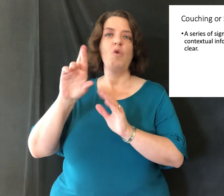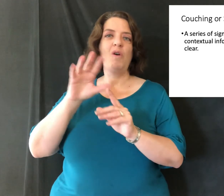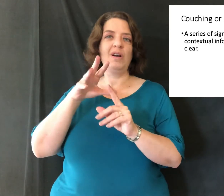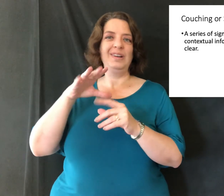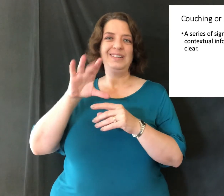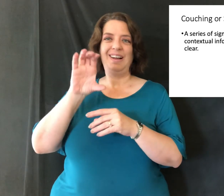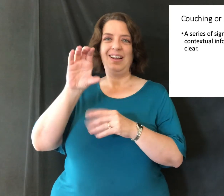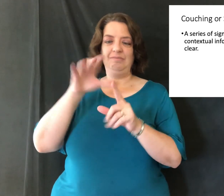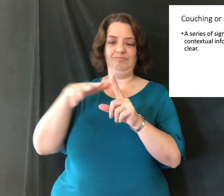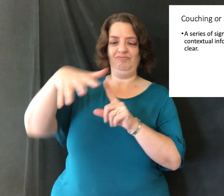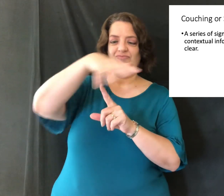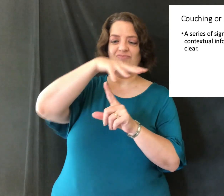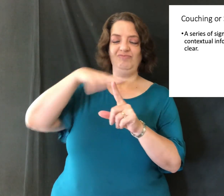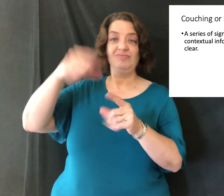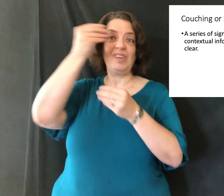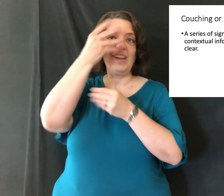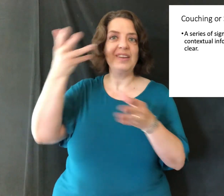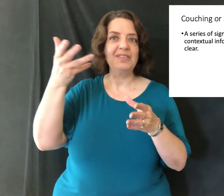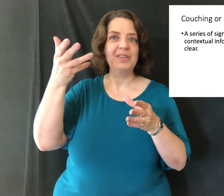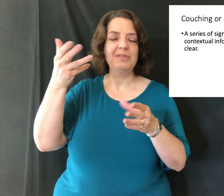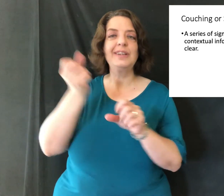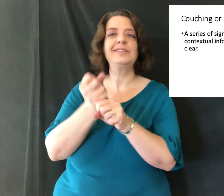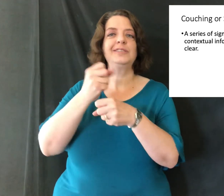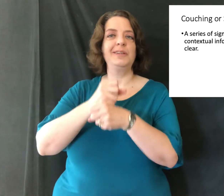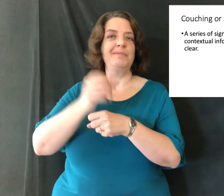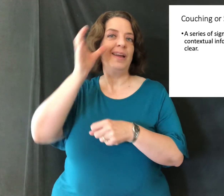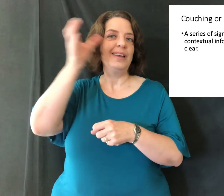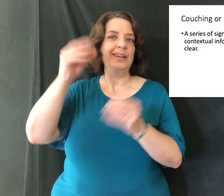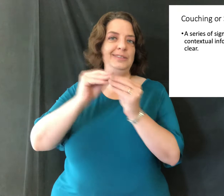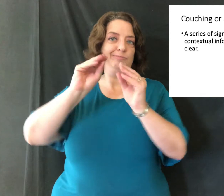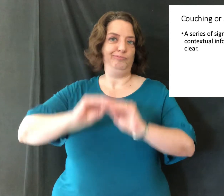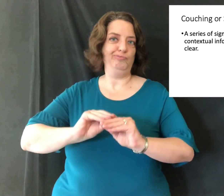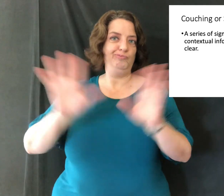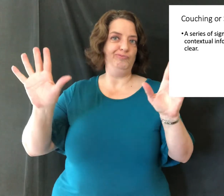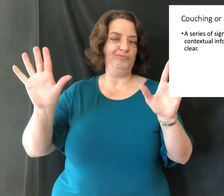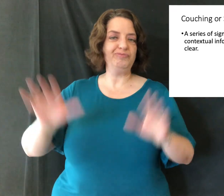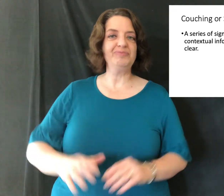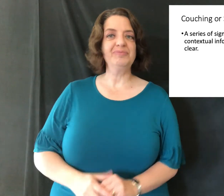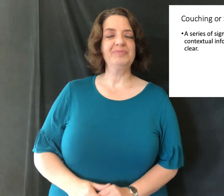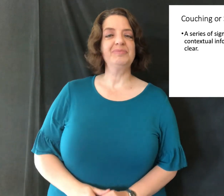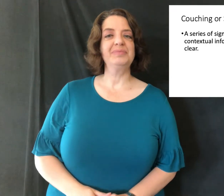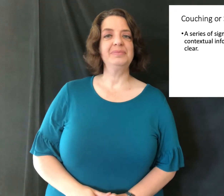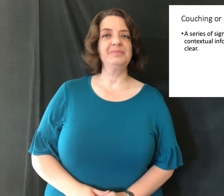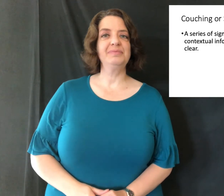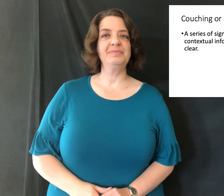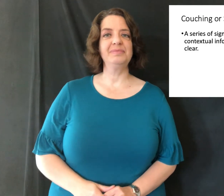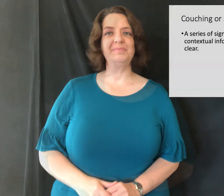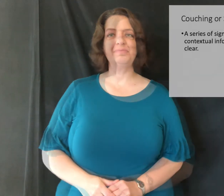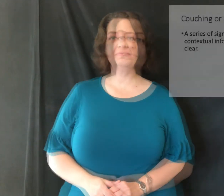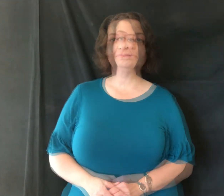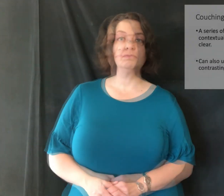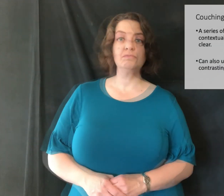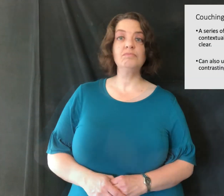adds background or contextual information to a concept to make it clear.